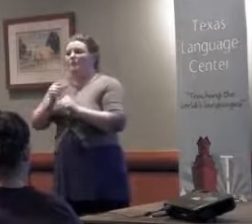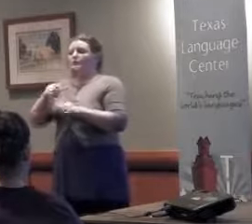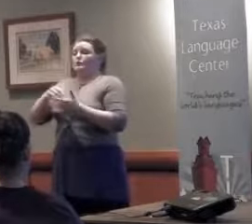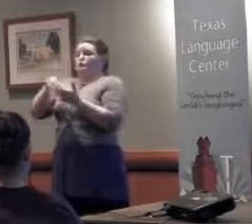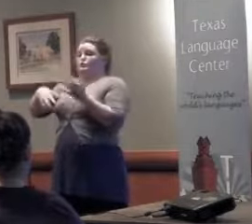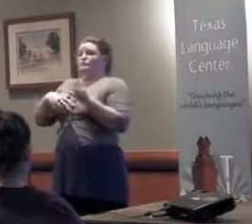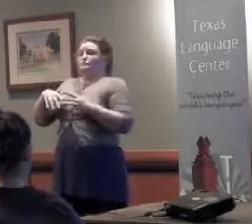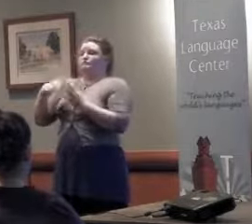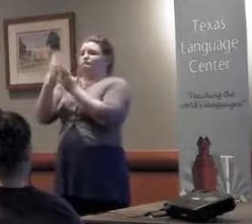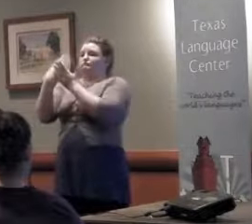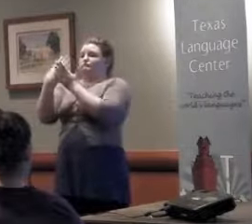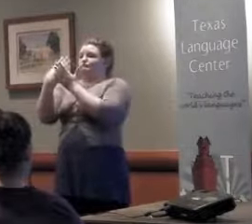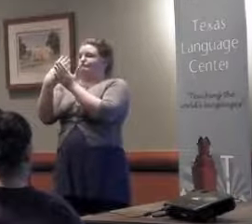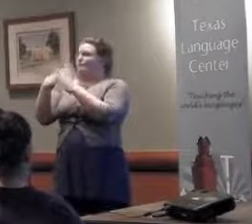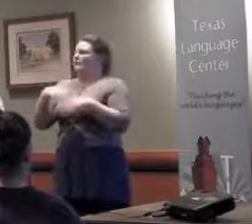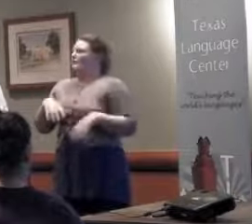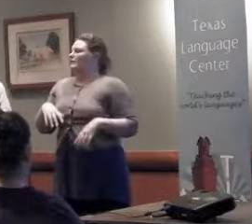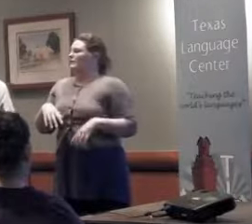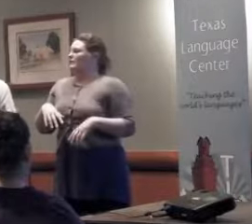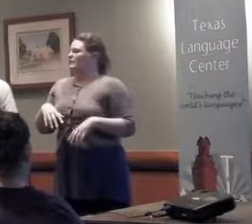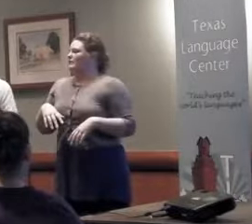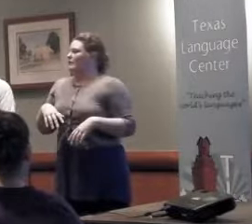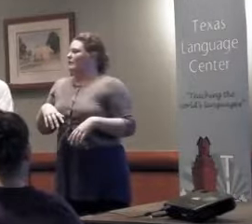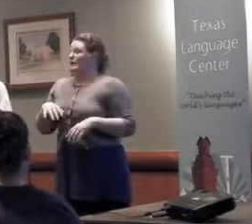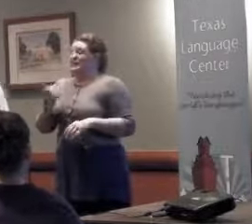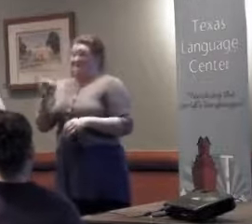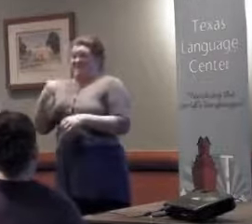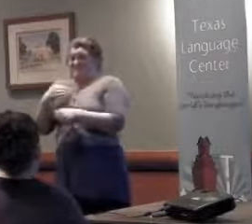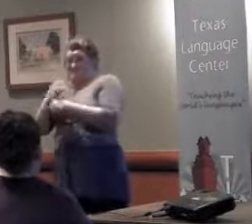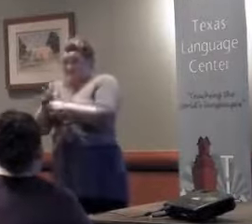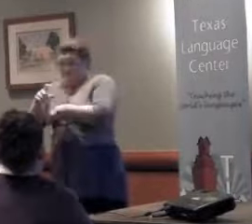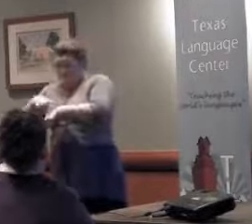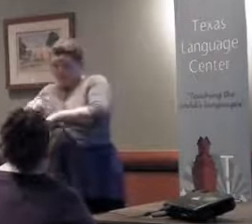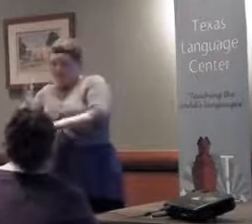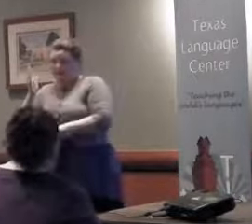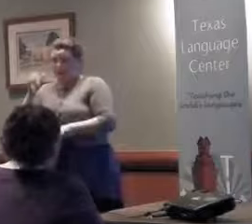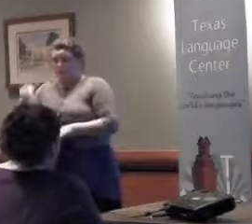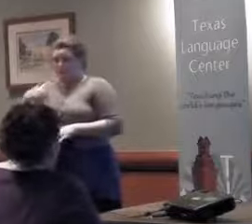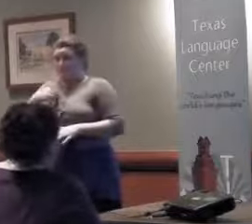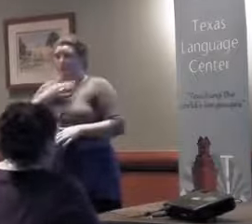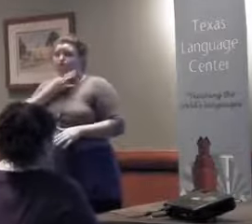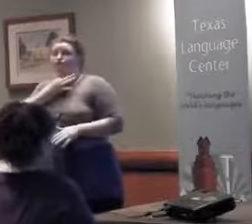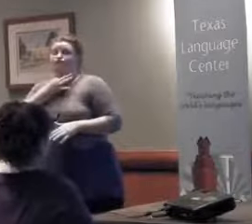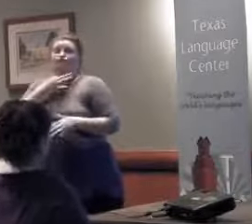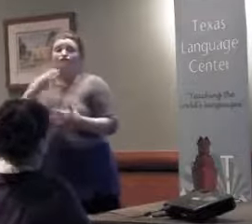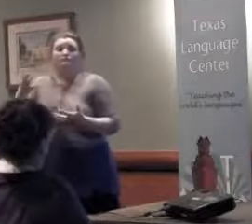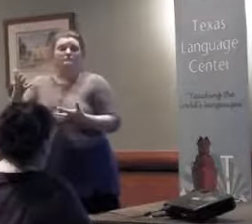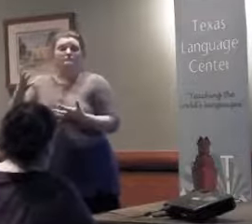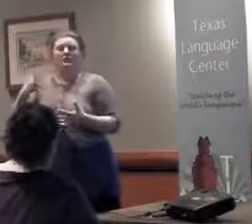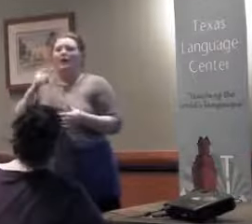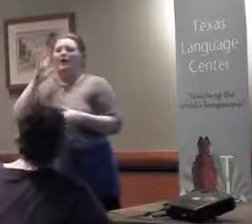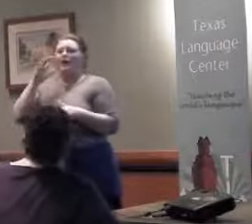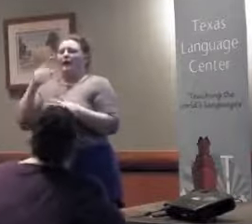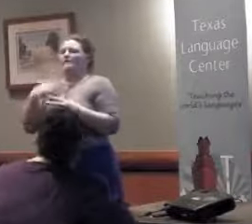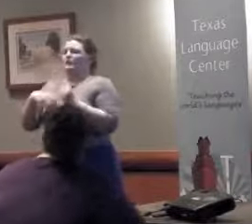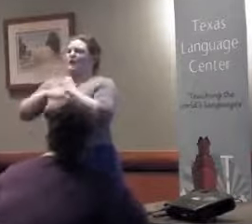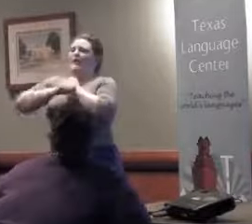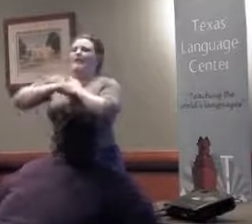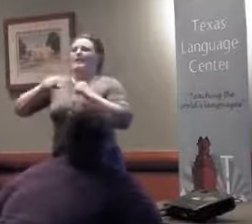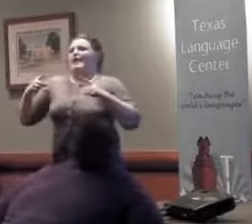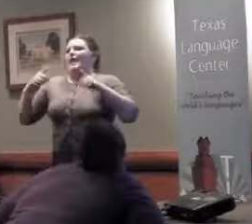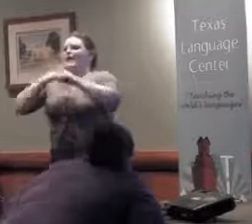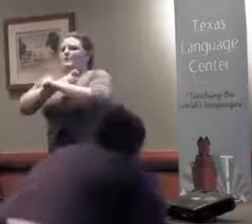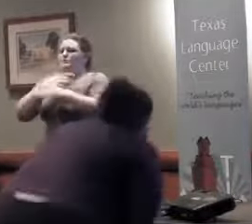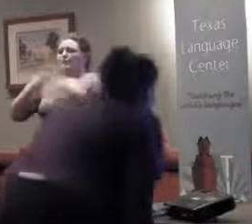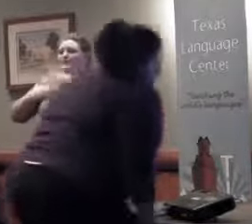is recording themselves. And then also, if I have enough time and you have any questions about that, I can tell you about the elaborate process we've come up with